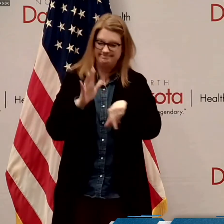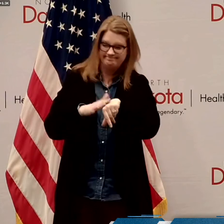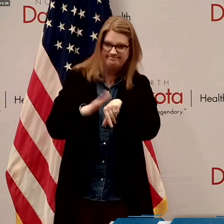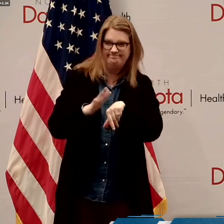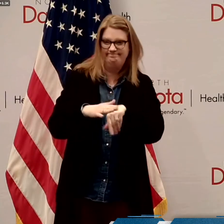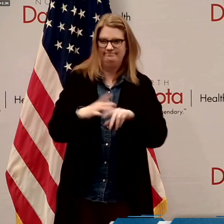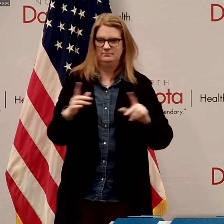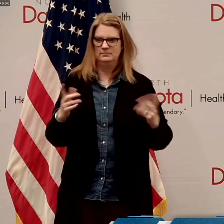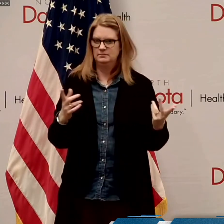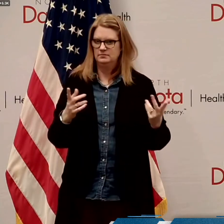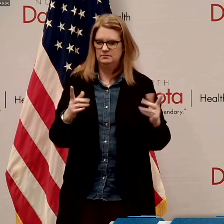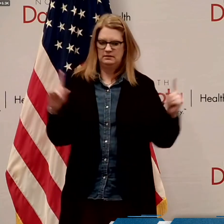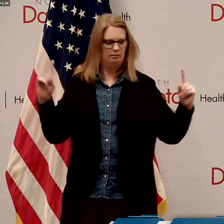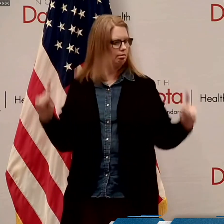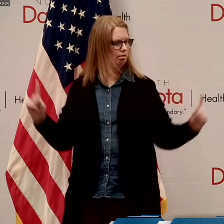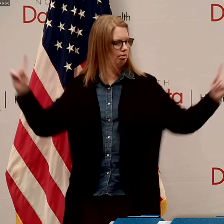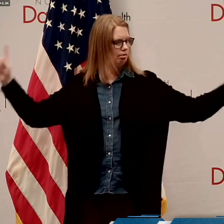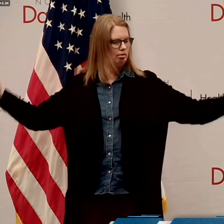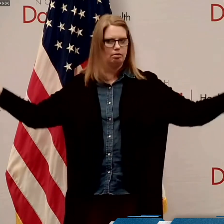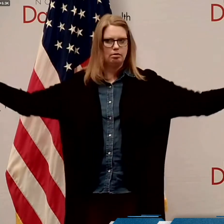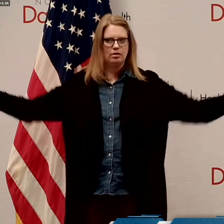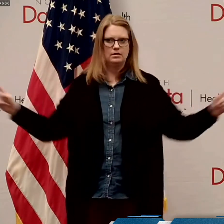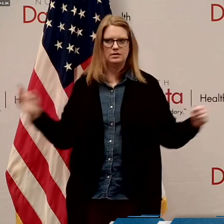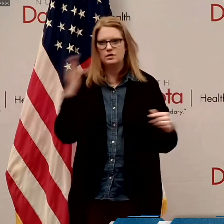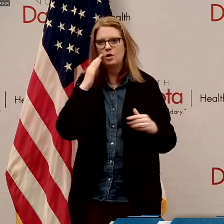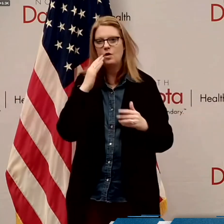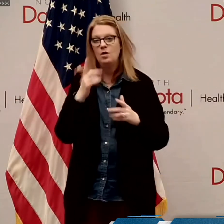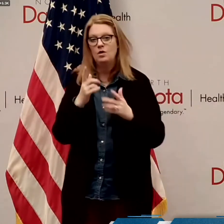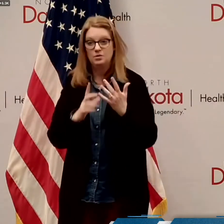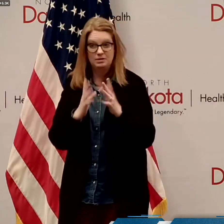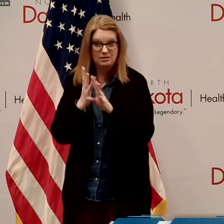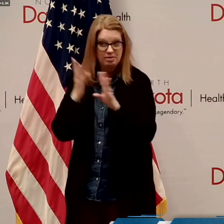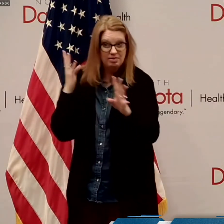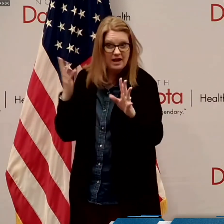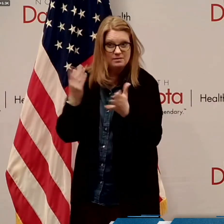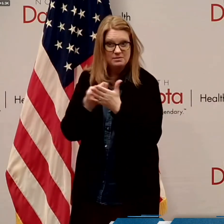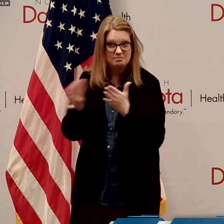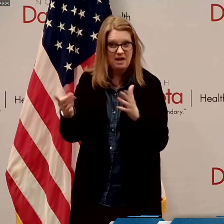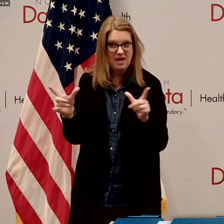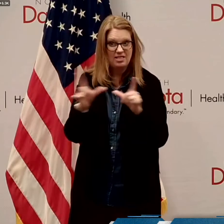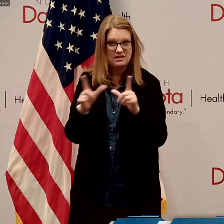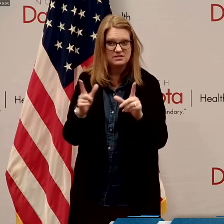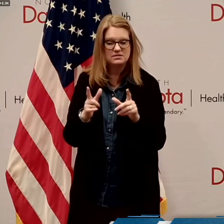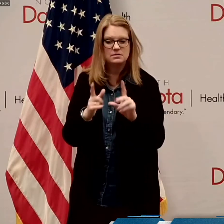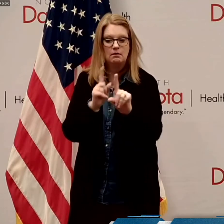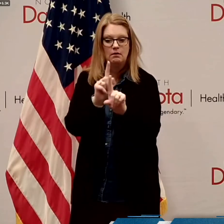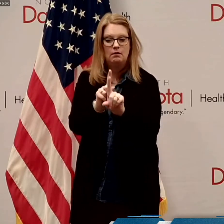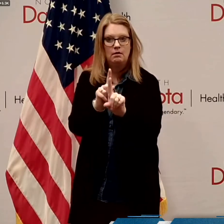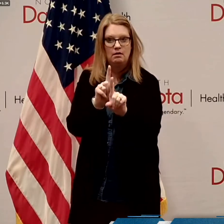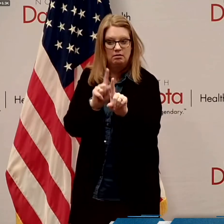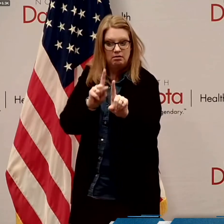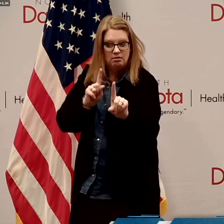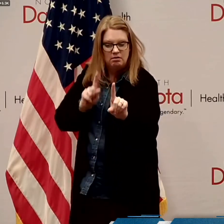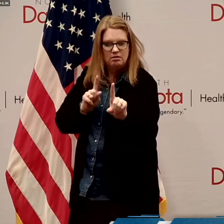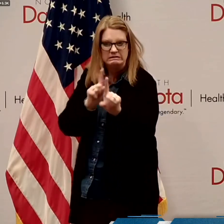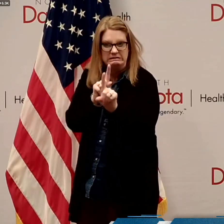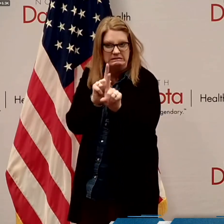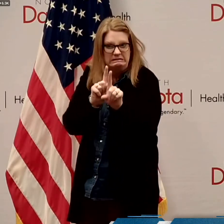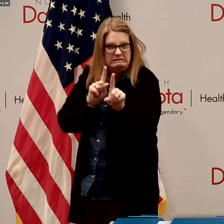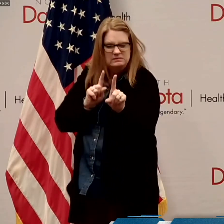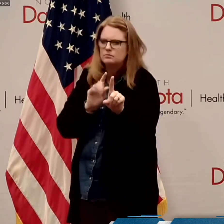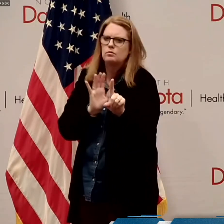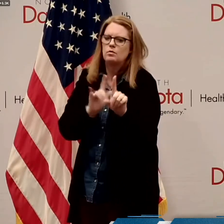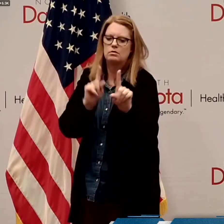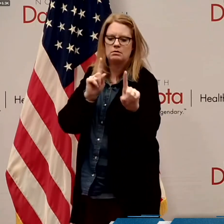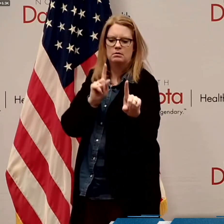don't crowd if you're standing behind someone in line. Create some space there. And again, boat ramps on a sunny day, I'm